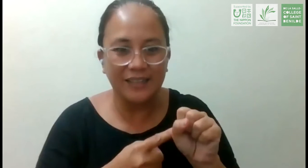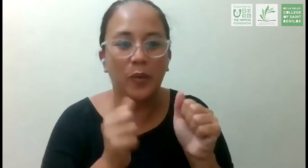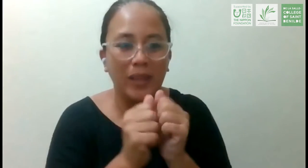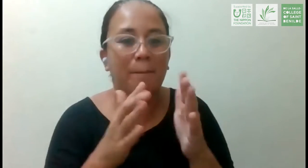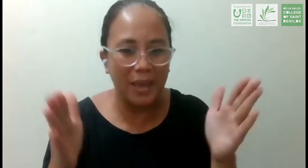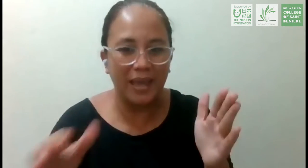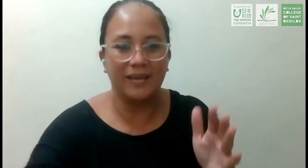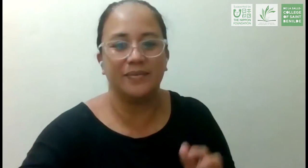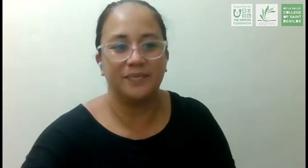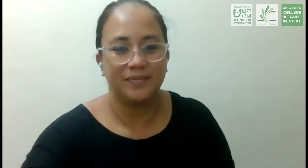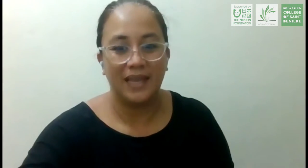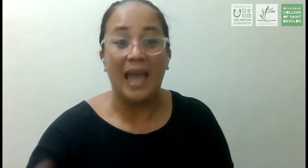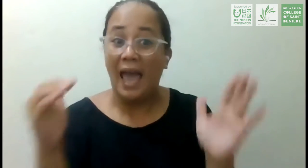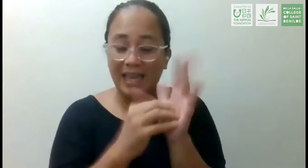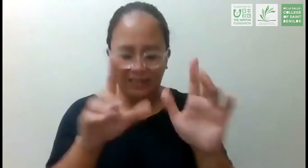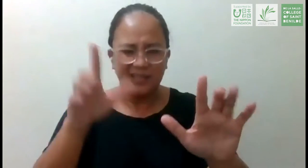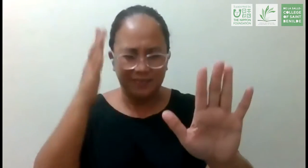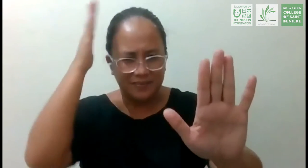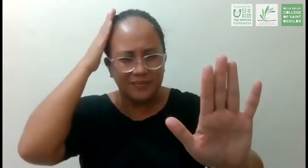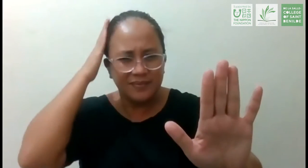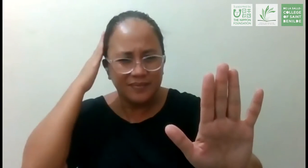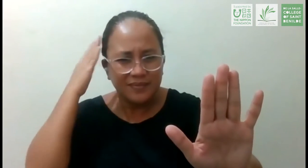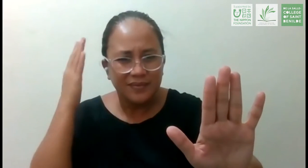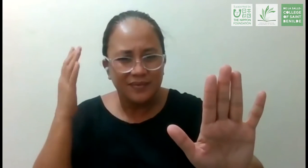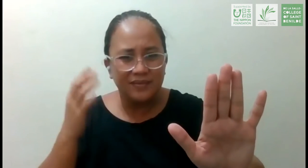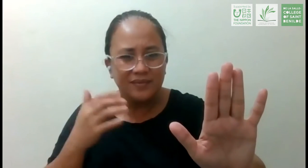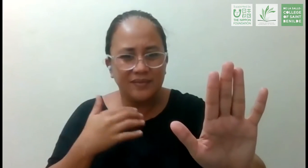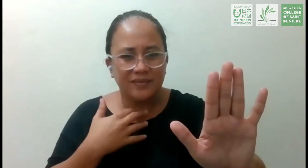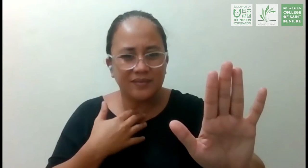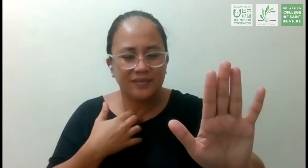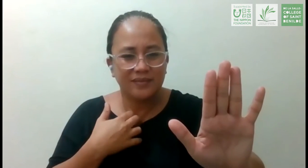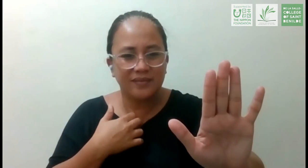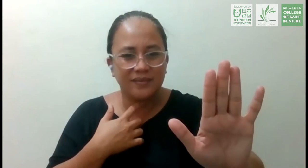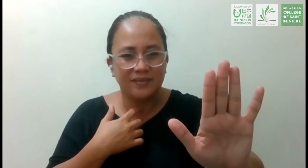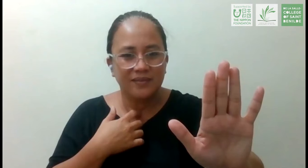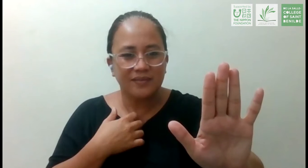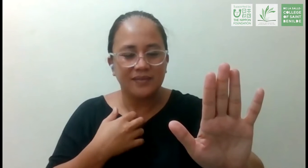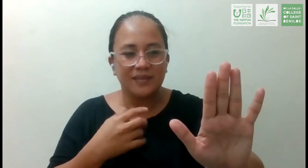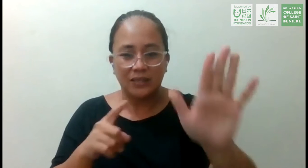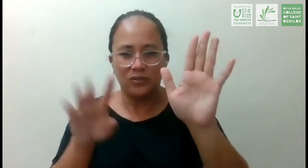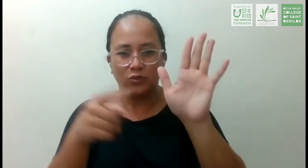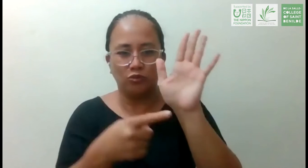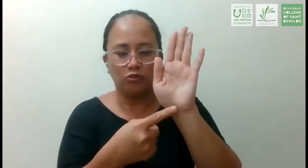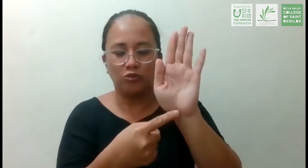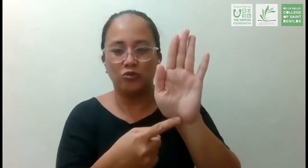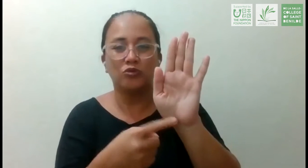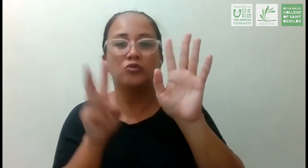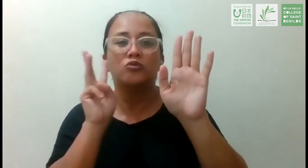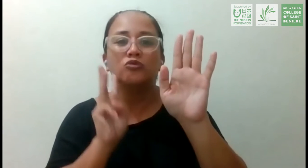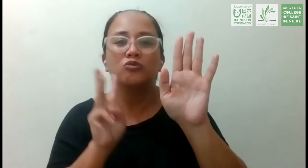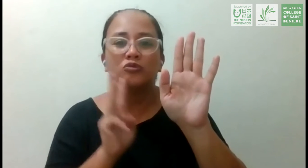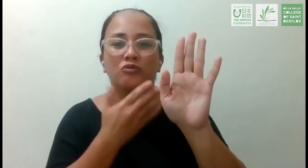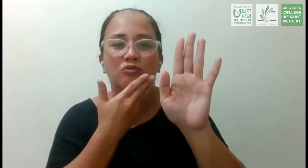$20, well, so try it again. In terms of the orientation of the hand, you mean the A is